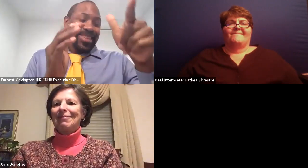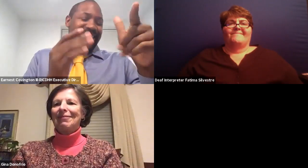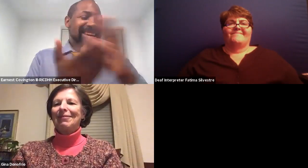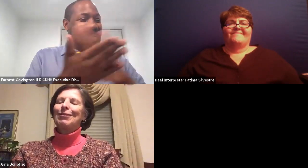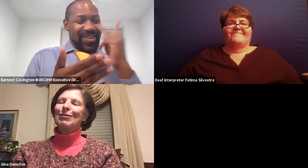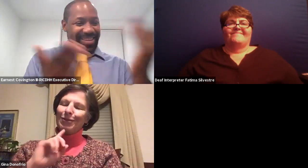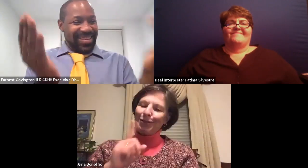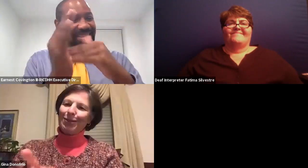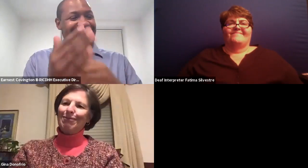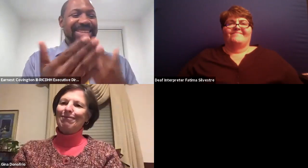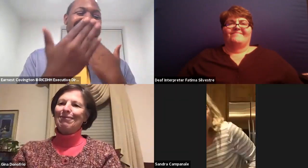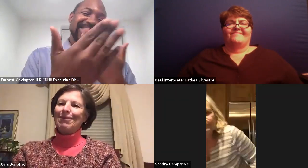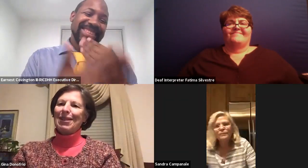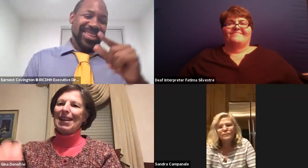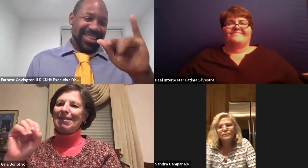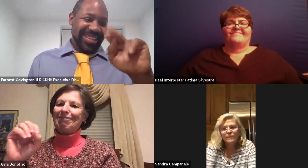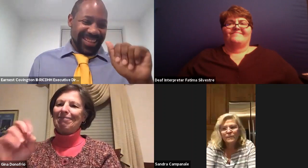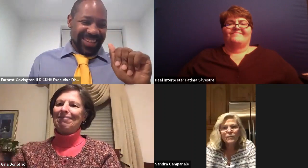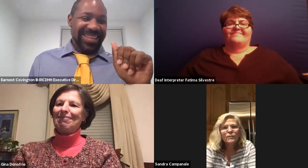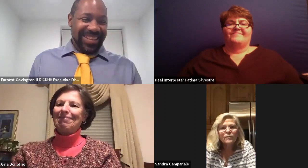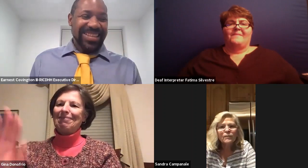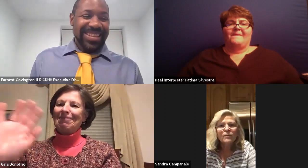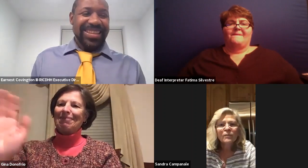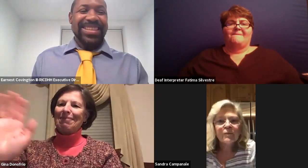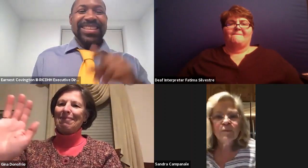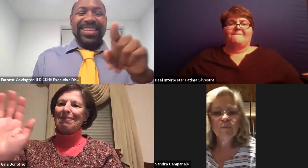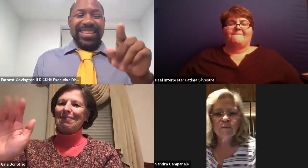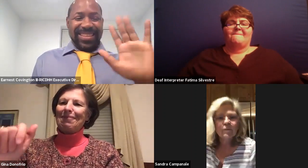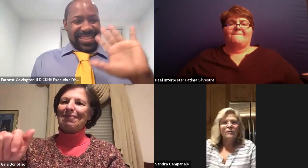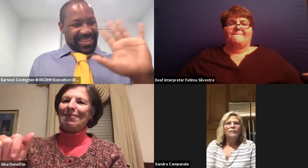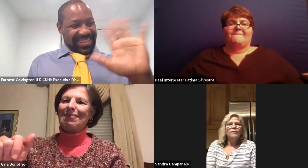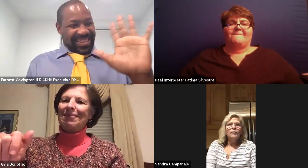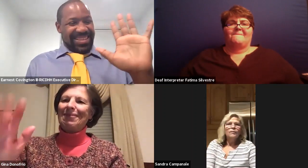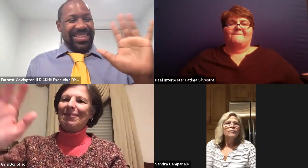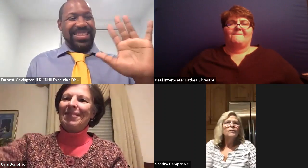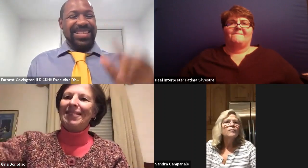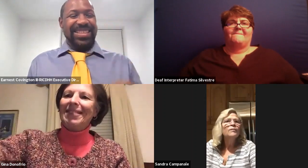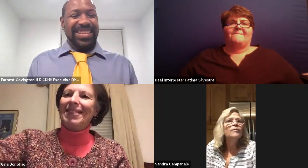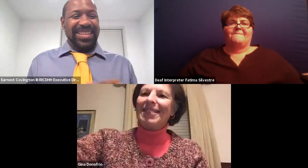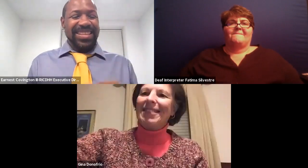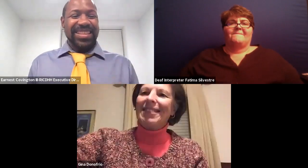hope to see you again down the road. Again, thank you so much.